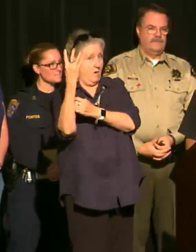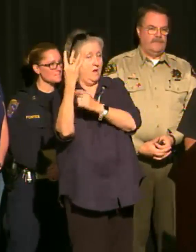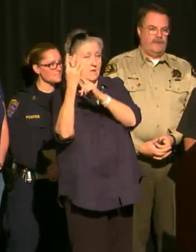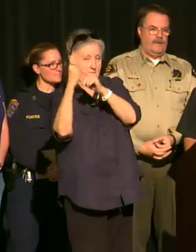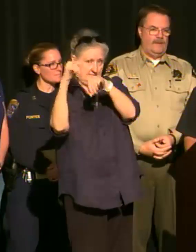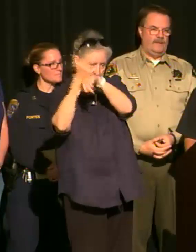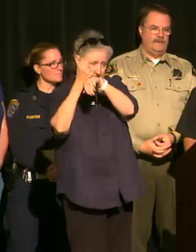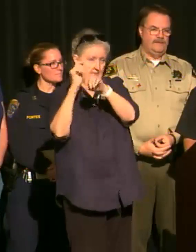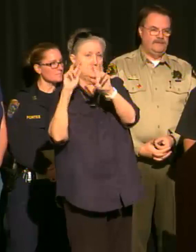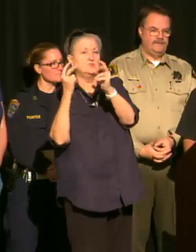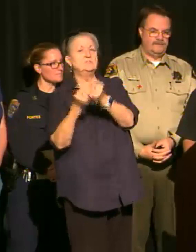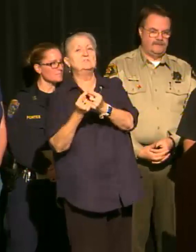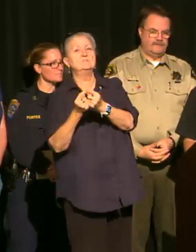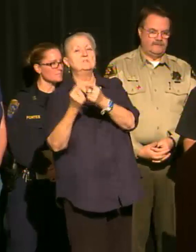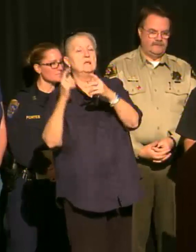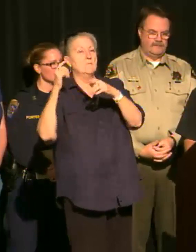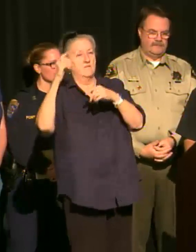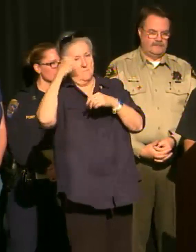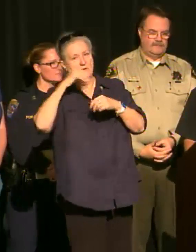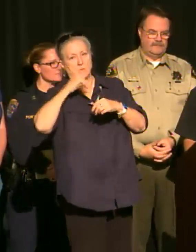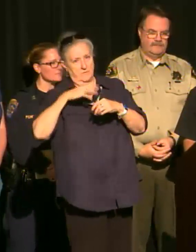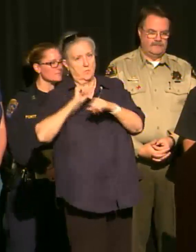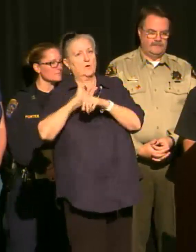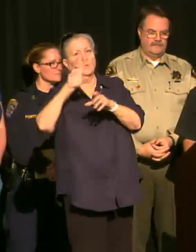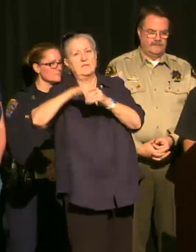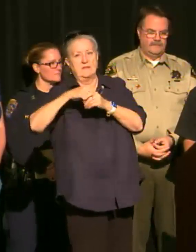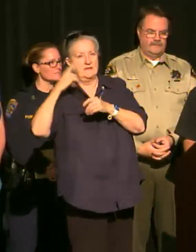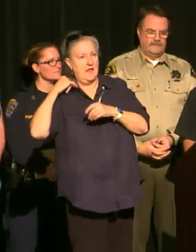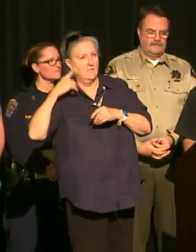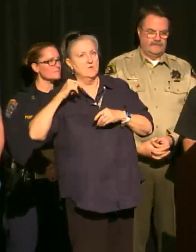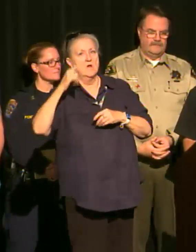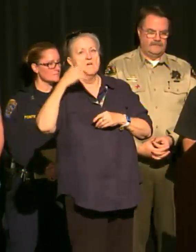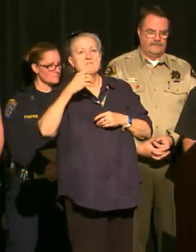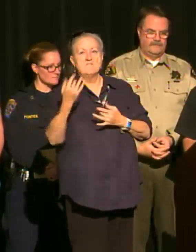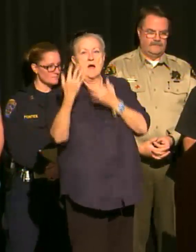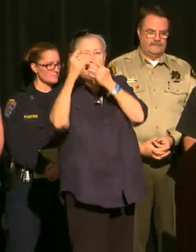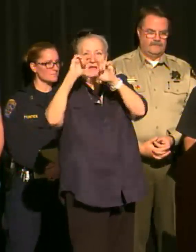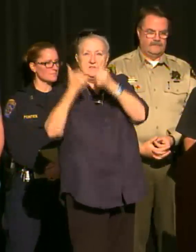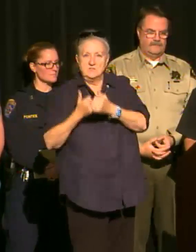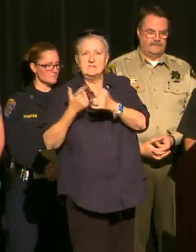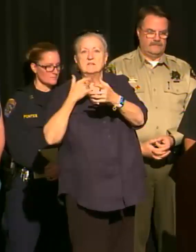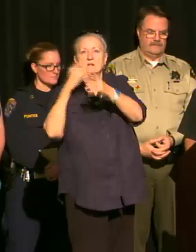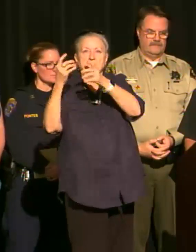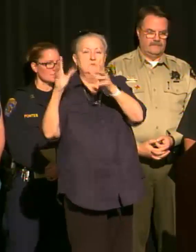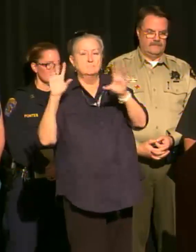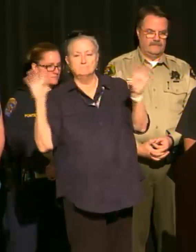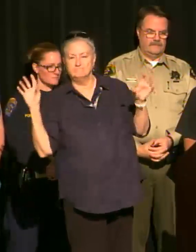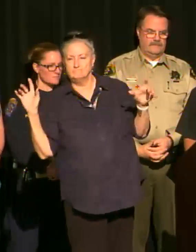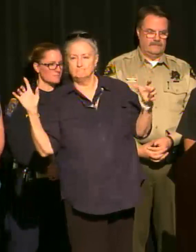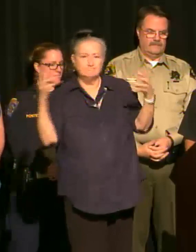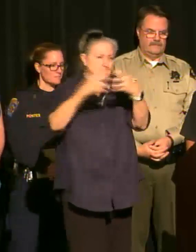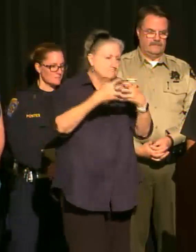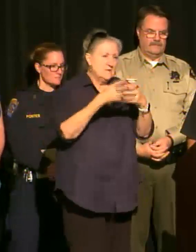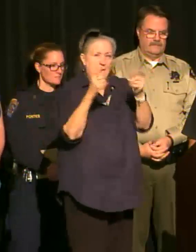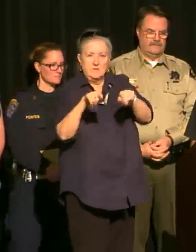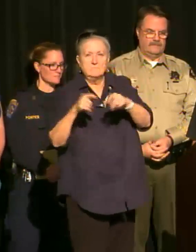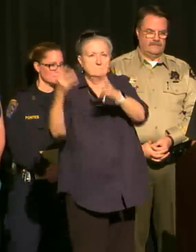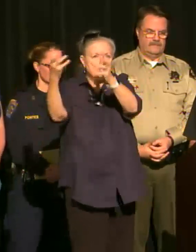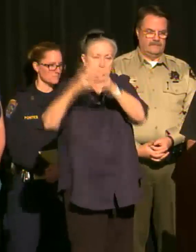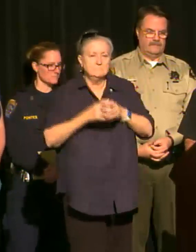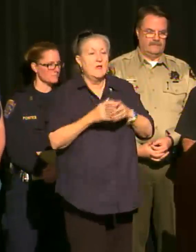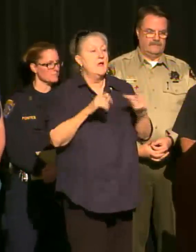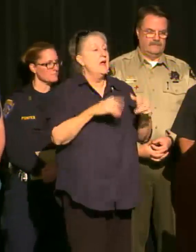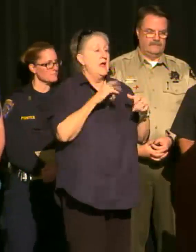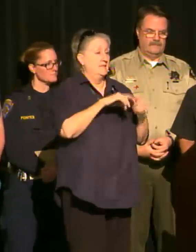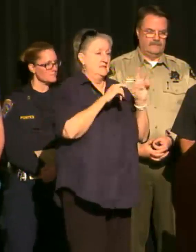team of men and women that work within CAL FIRE and agencies that are organized to come together under a disaster. And the